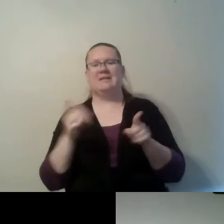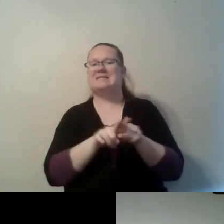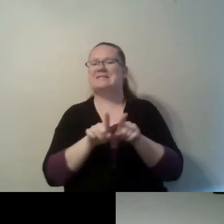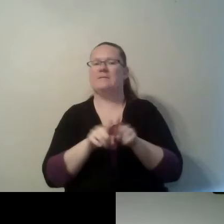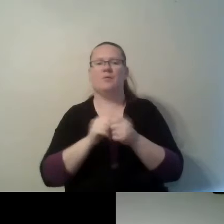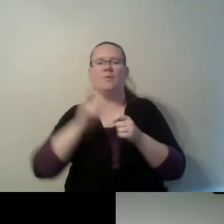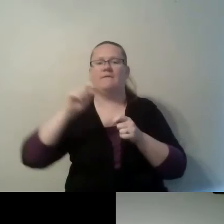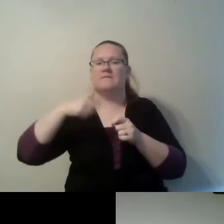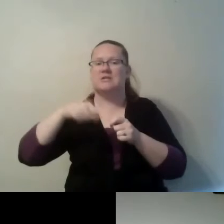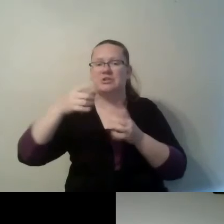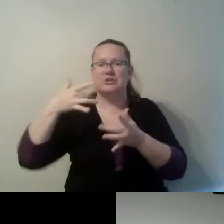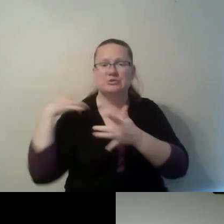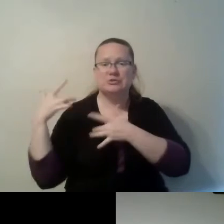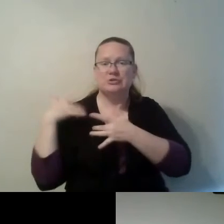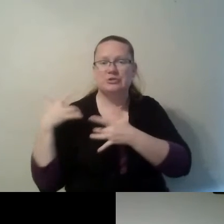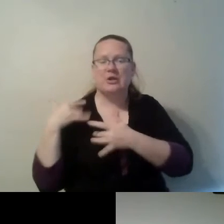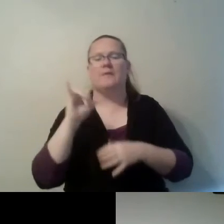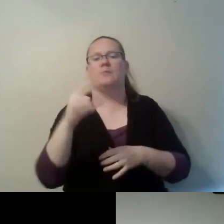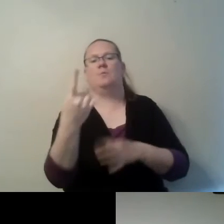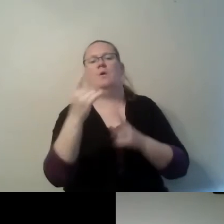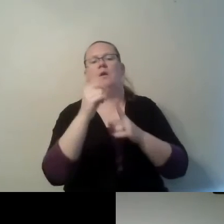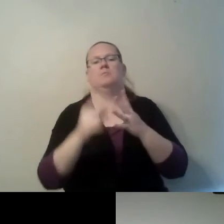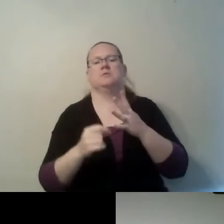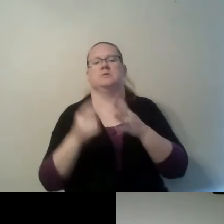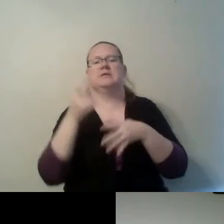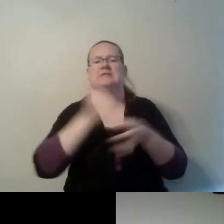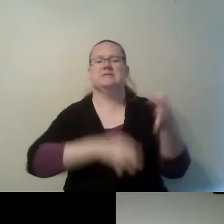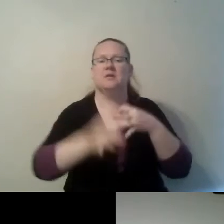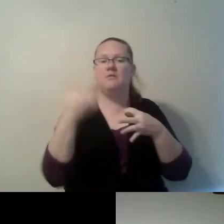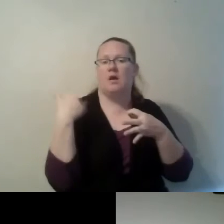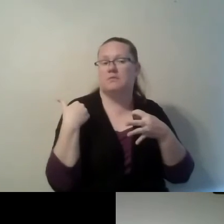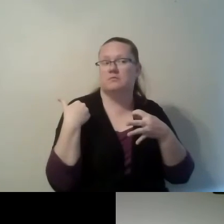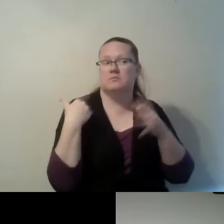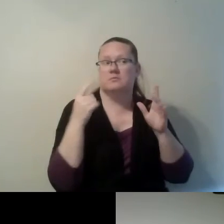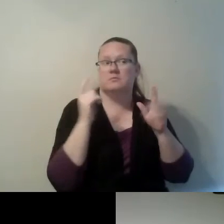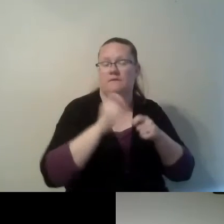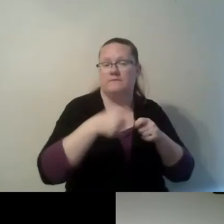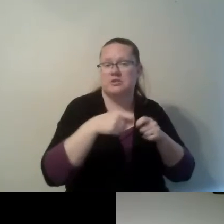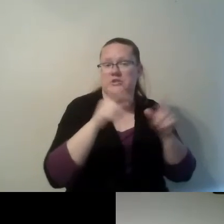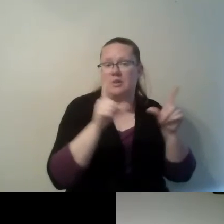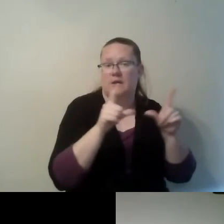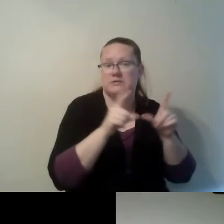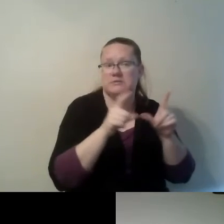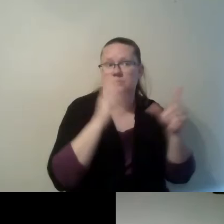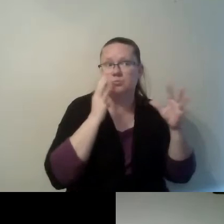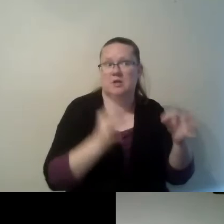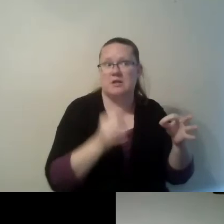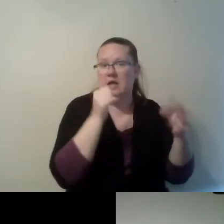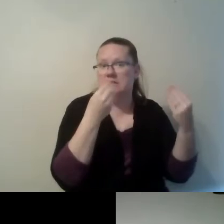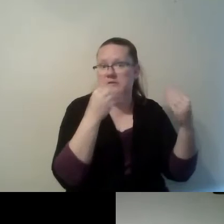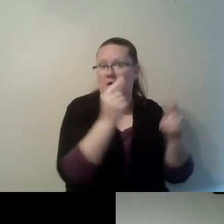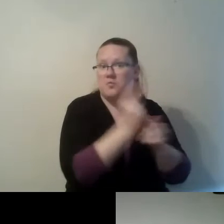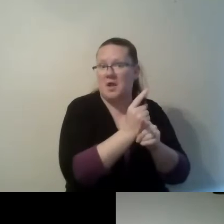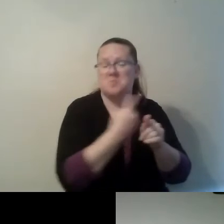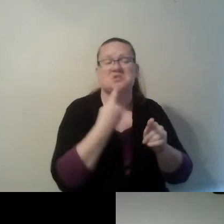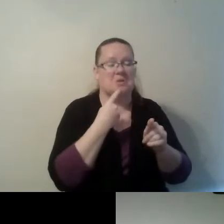concern. That was another option instead of not having being able to sell fishing license to out-of-state residents. So they took another path. So that